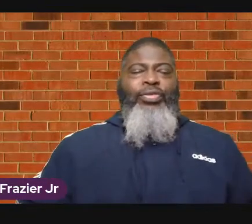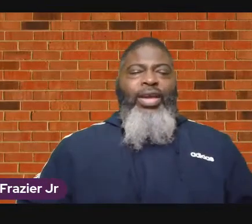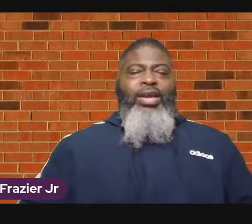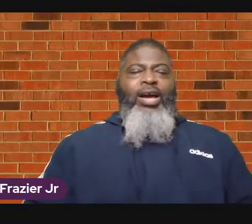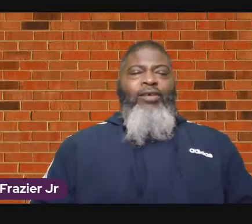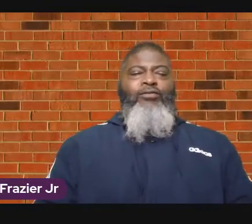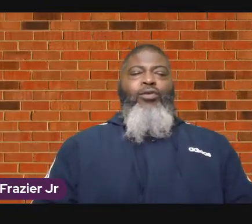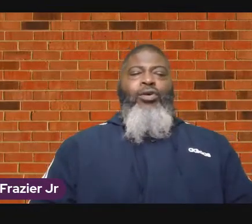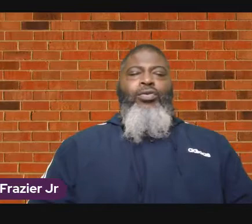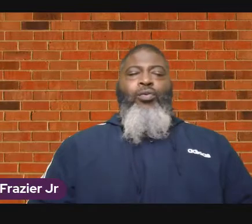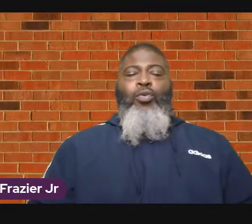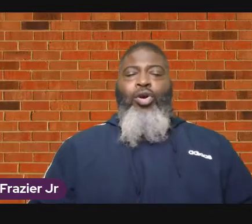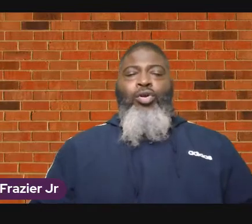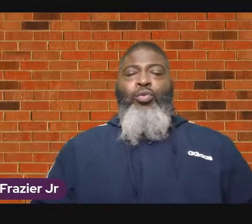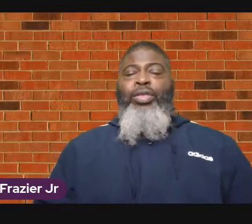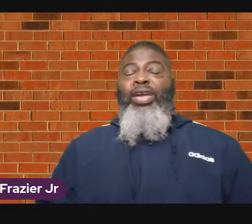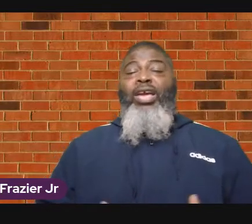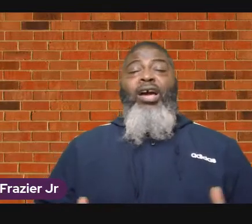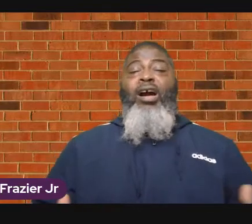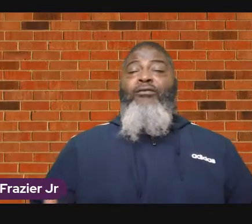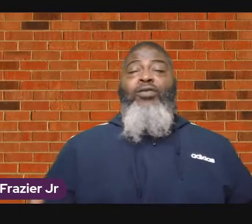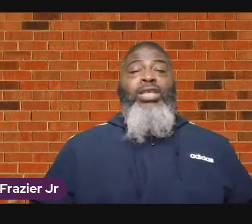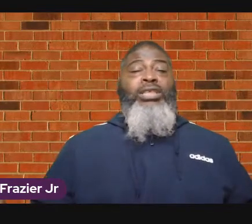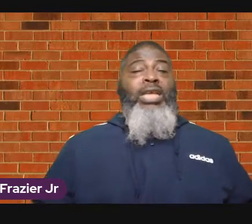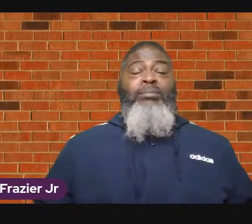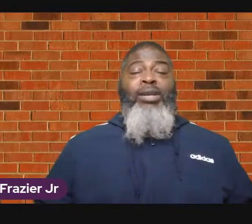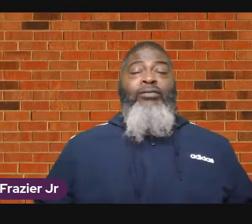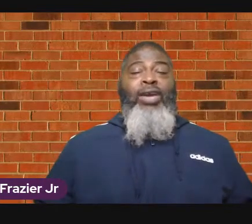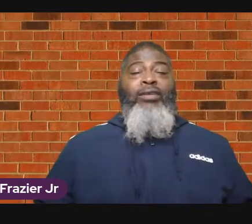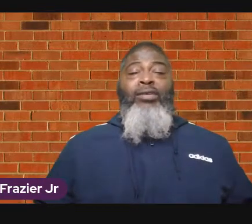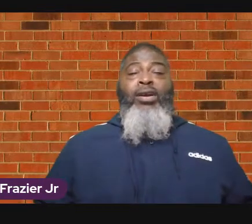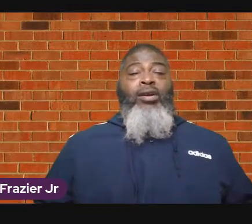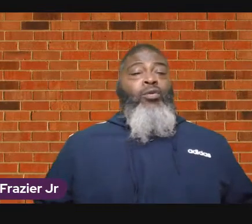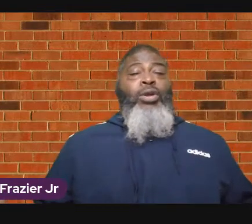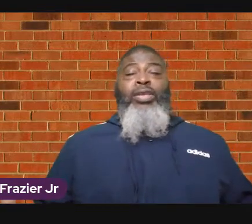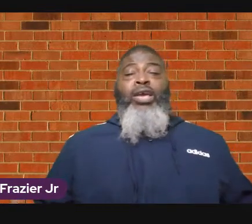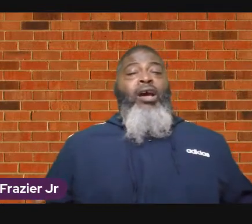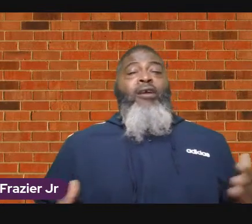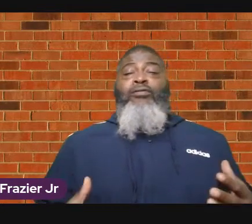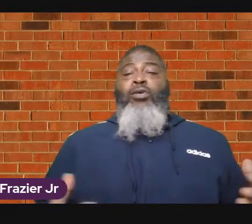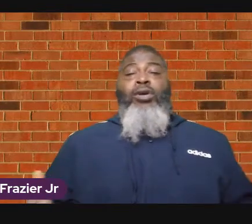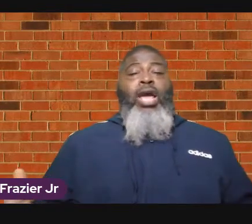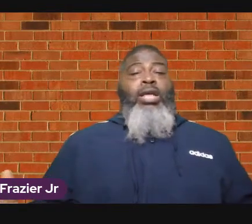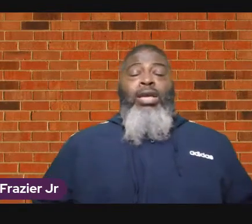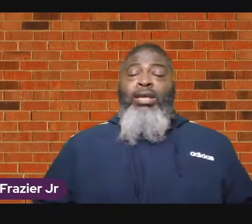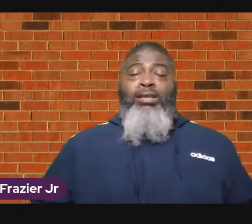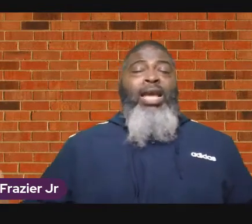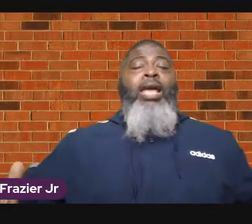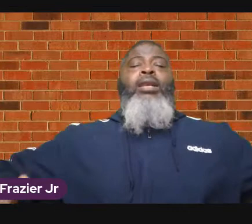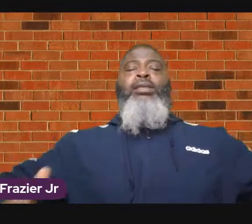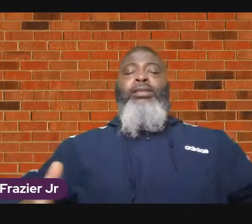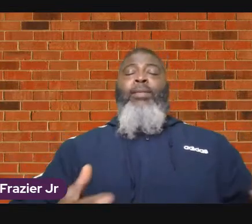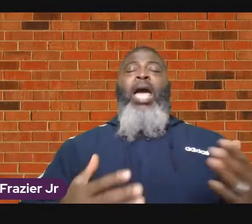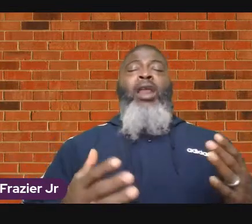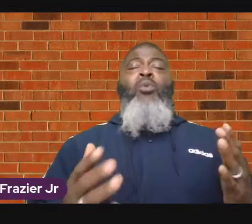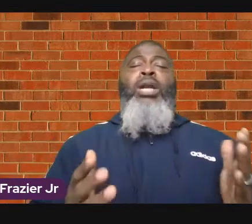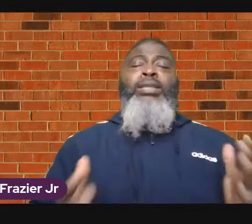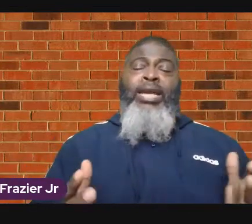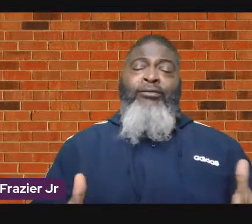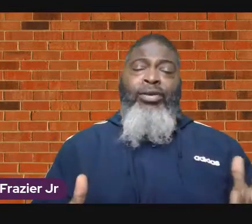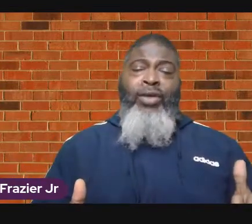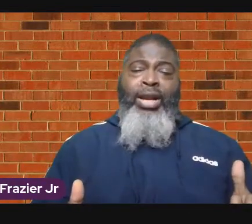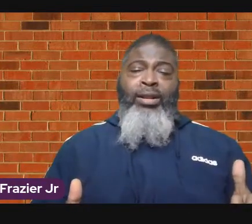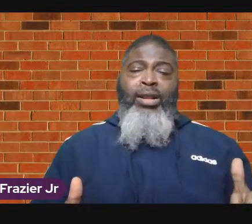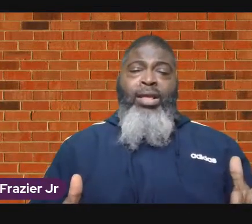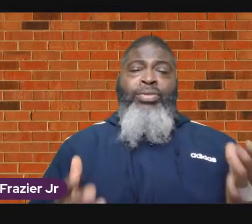Amen. We thank God for the word. We thank God for the statement of faith. We thank God for, listen, I don't want to